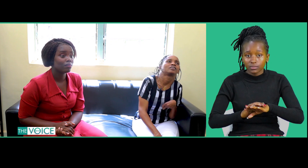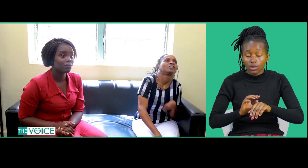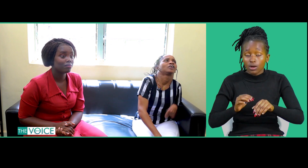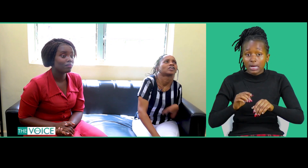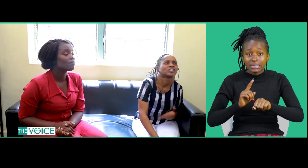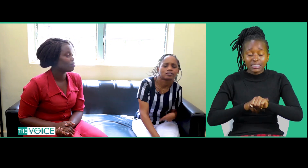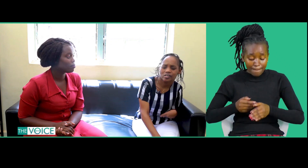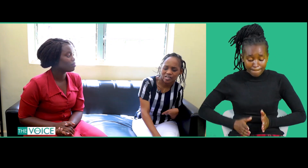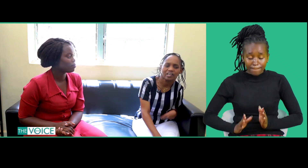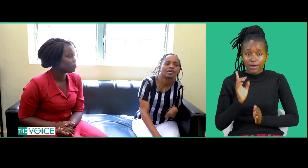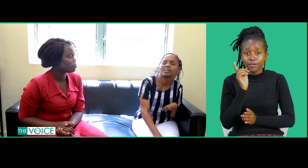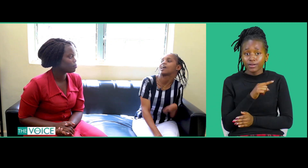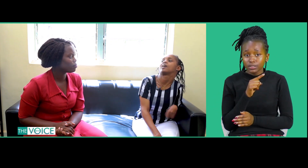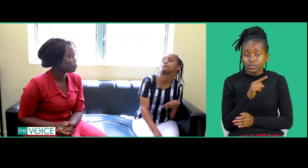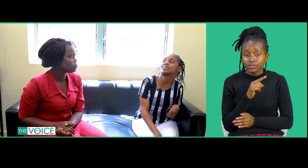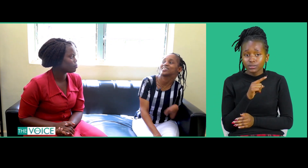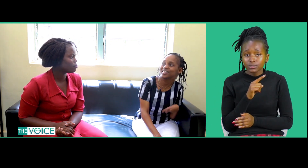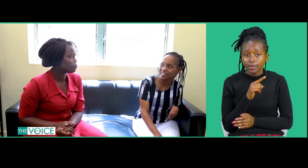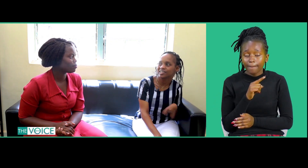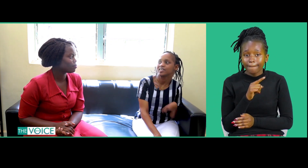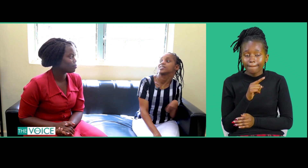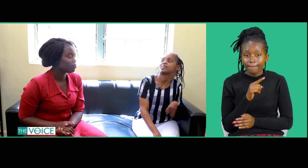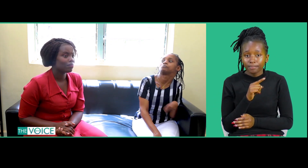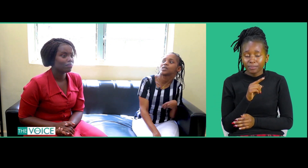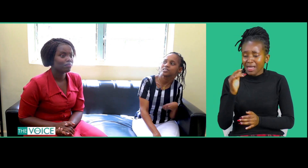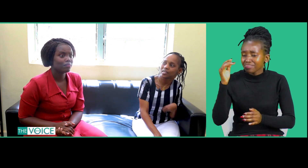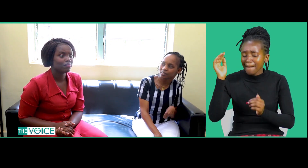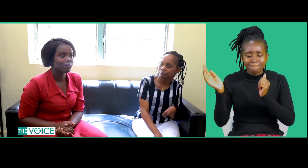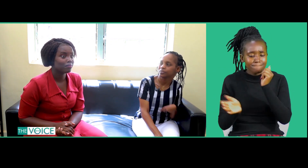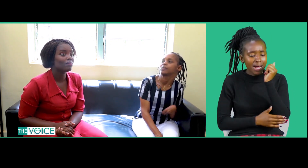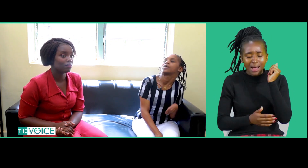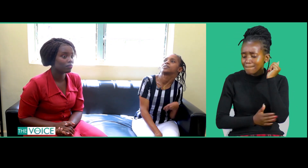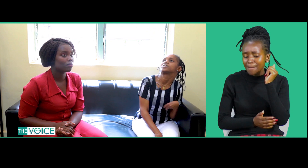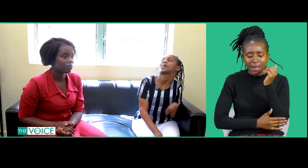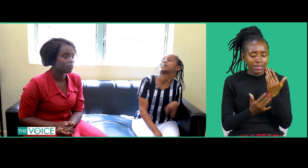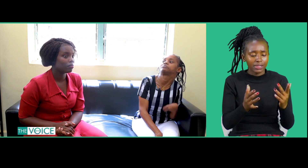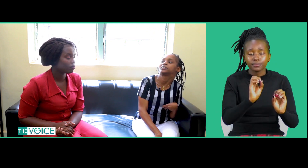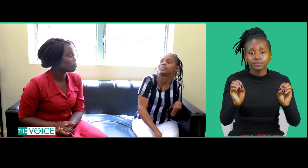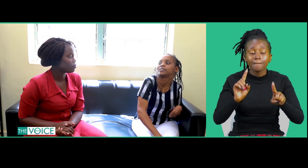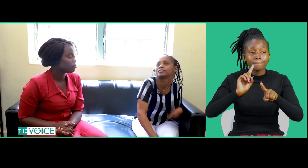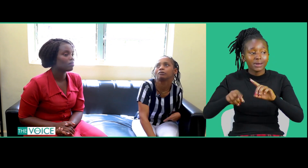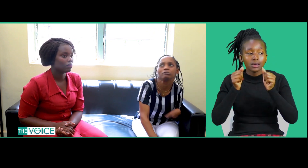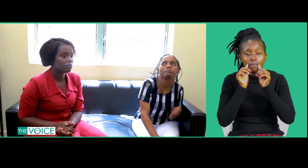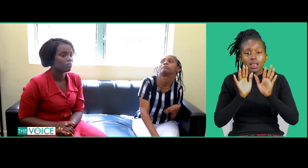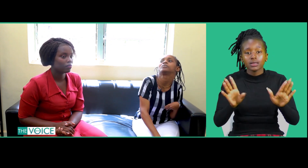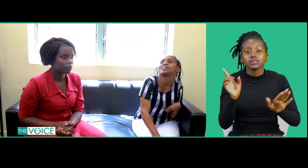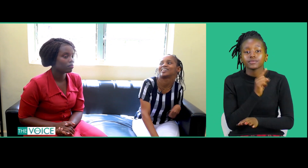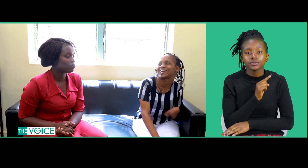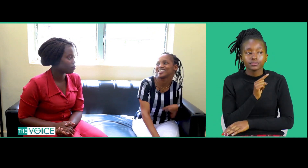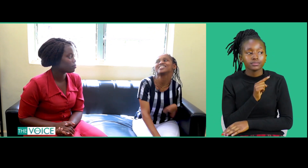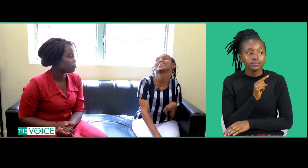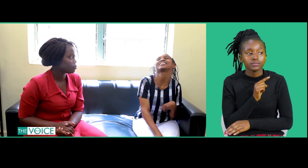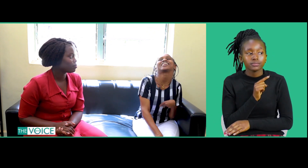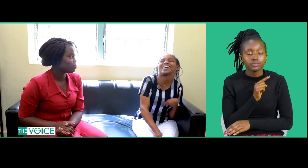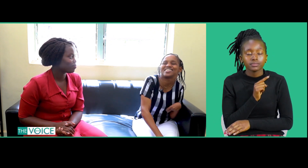not like a must thing. It's a blessing and it's a gift. So for me,